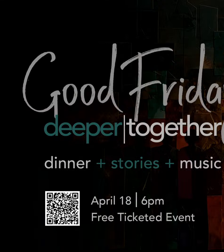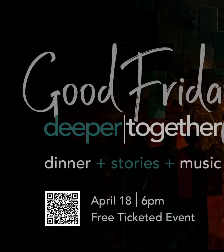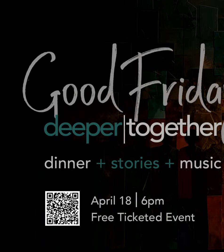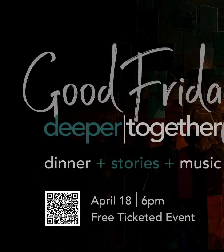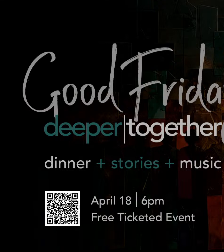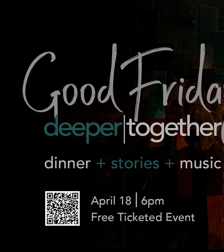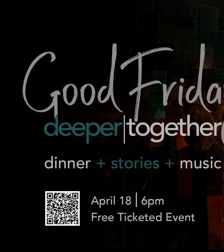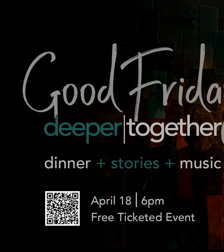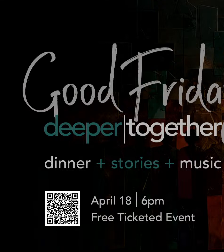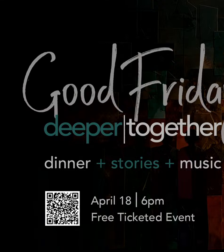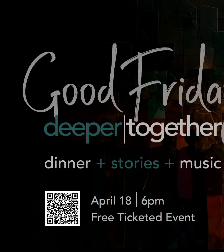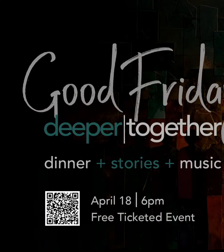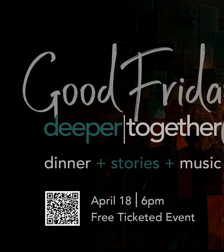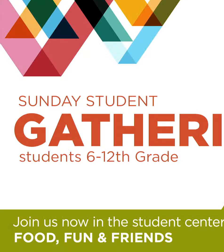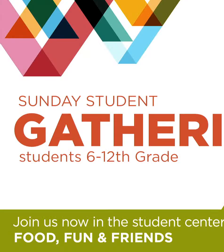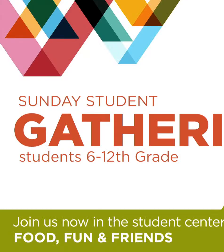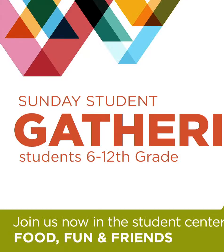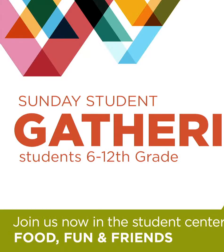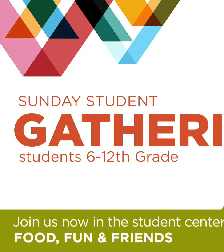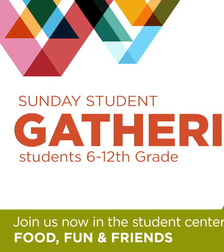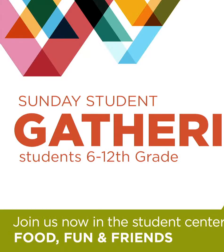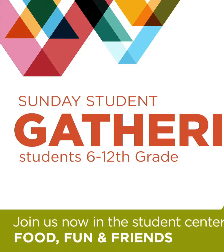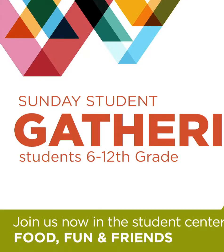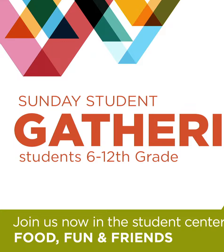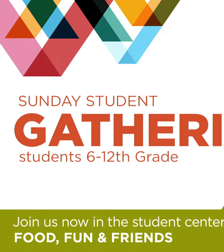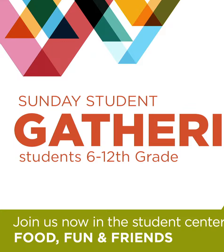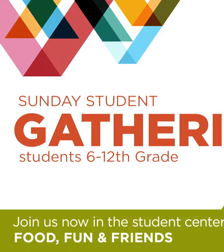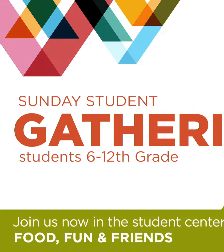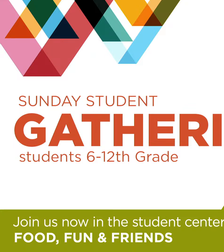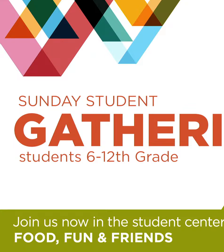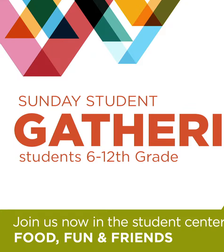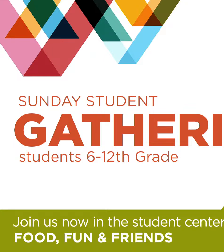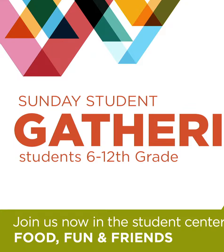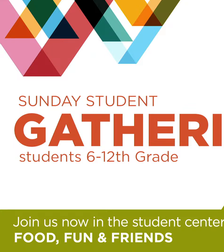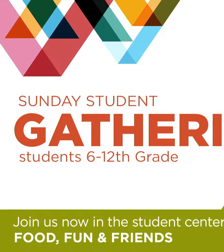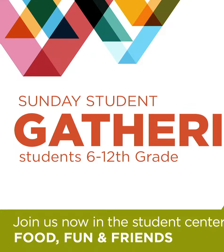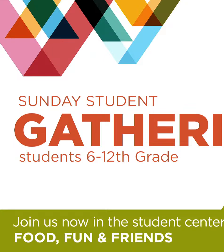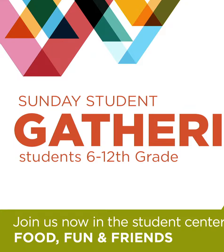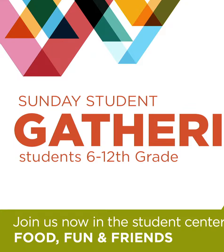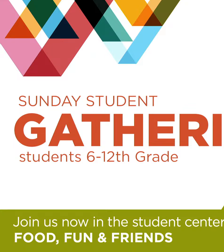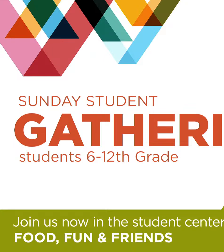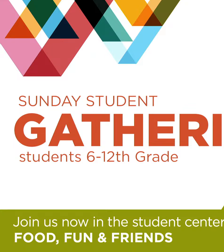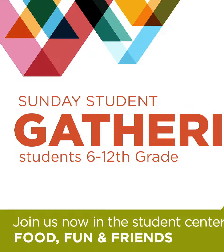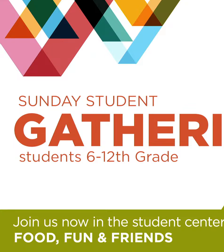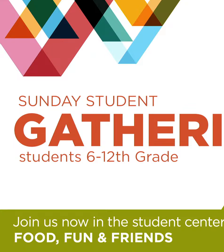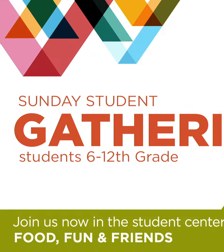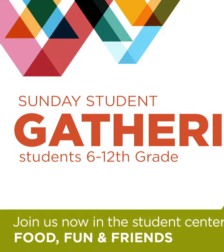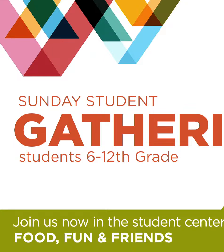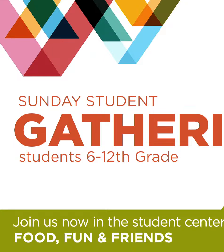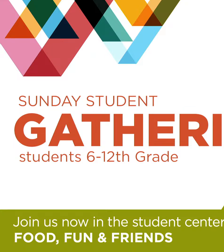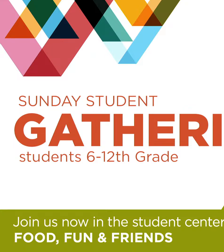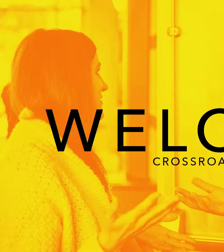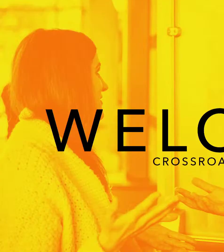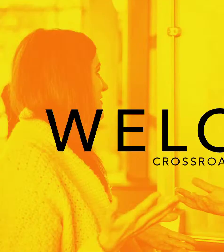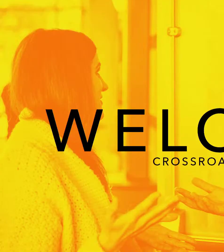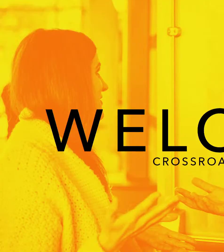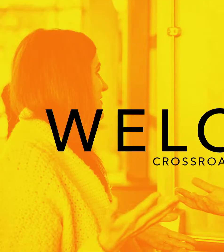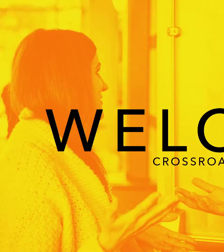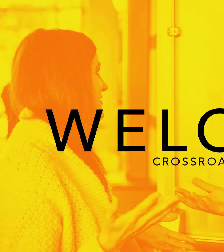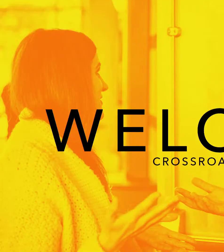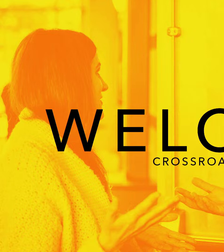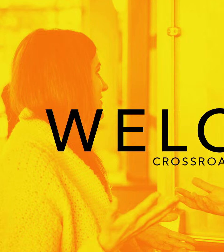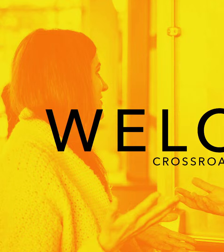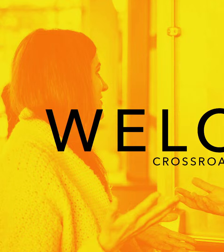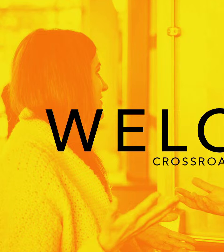Didn't believe it was true till I met somebody. I met somebody like